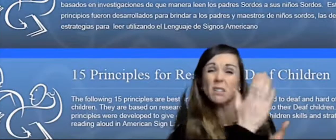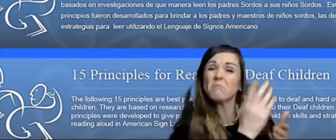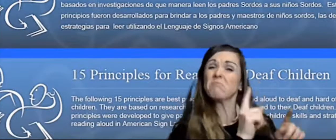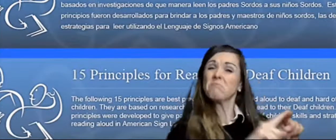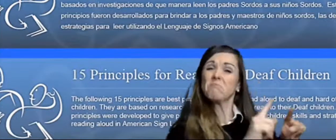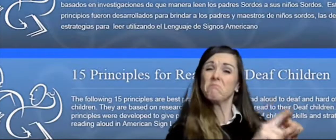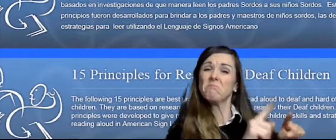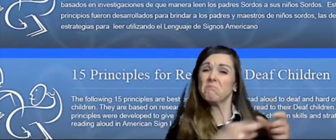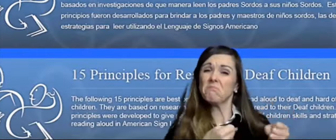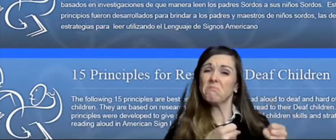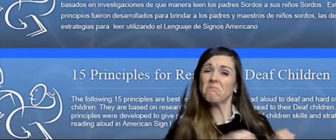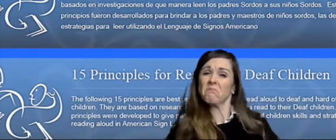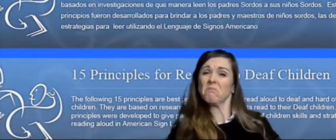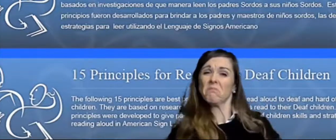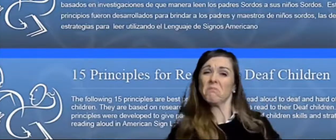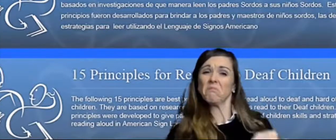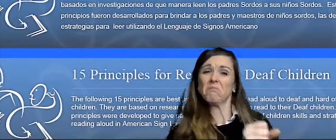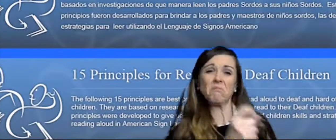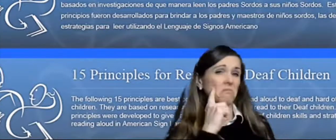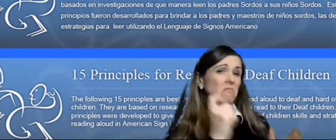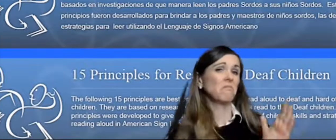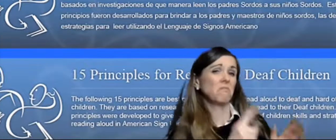hearing children.